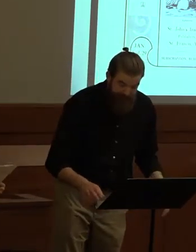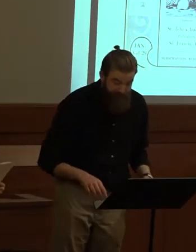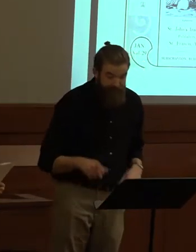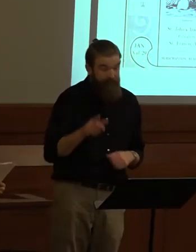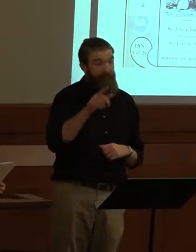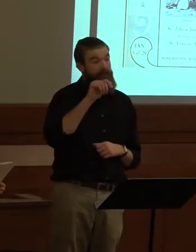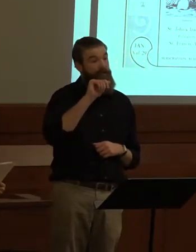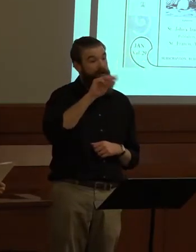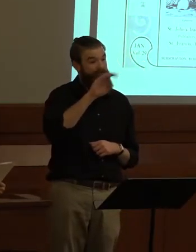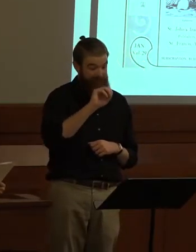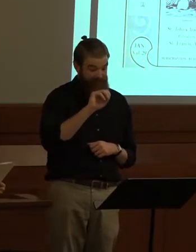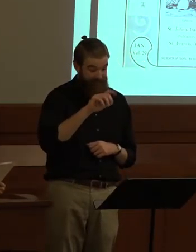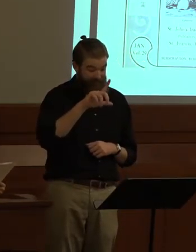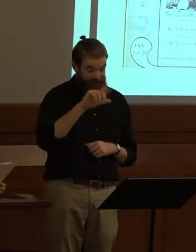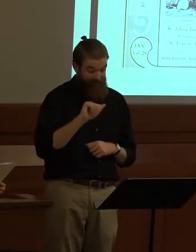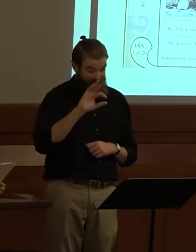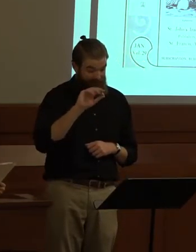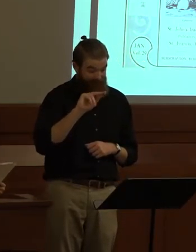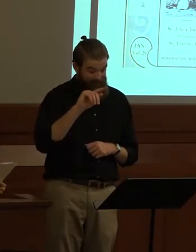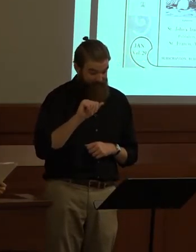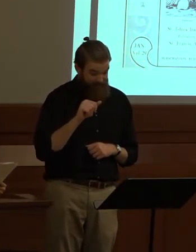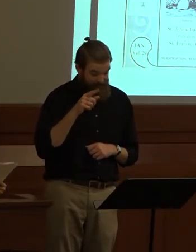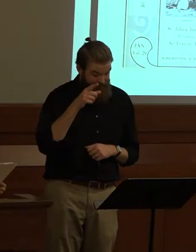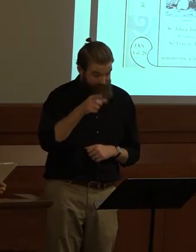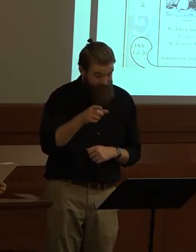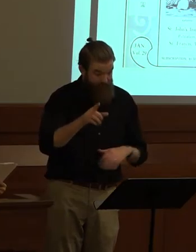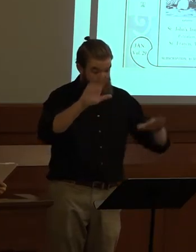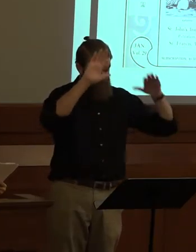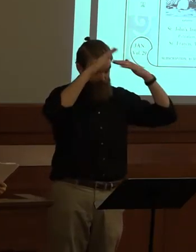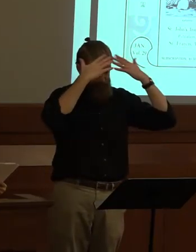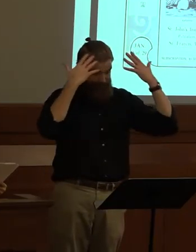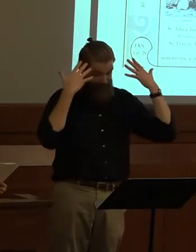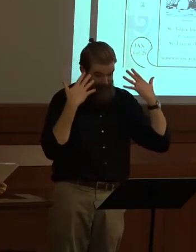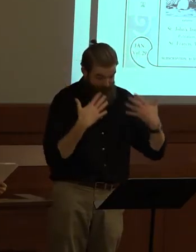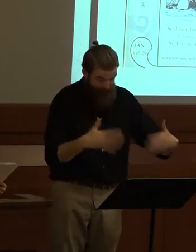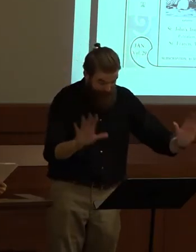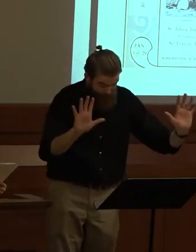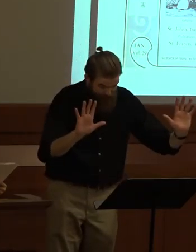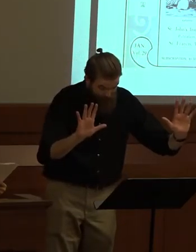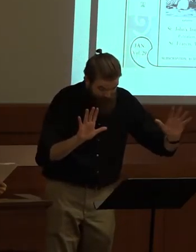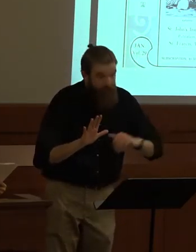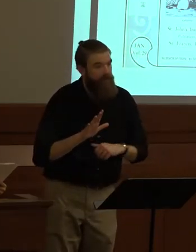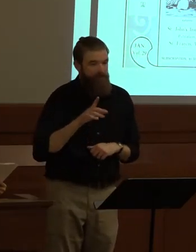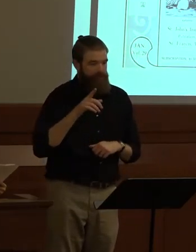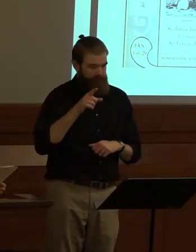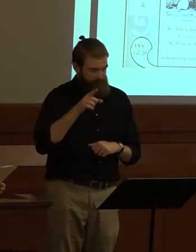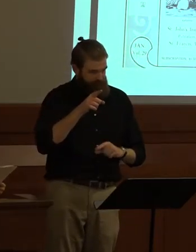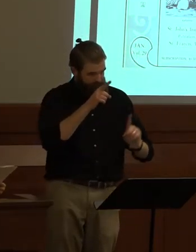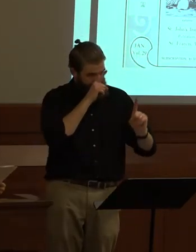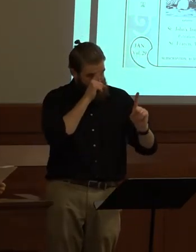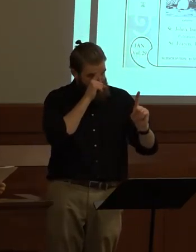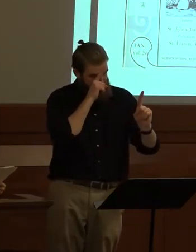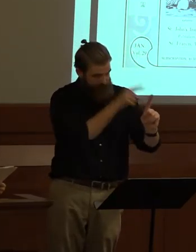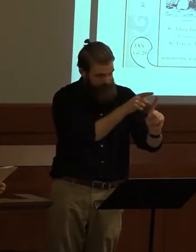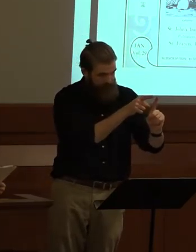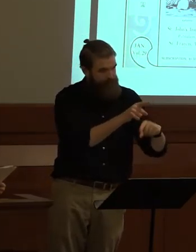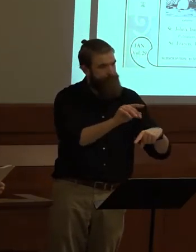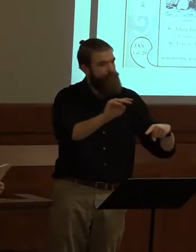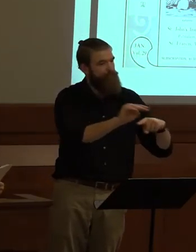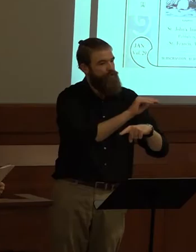After his ordination, Abbé La Fonta made ministry to the deaf his constant driving work as